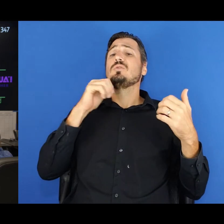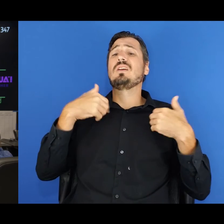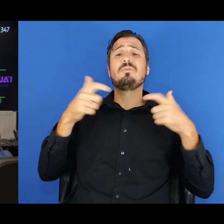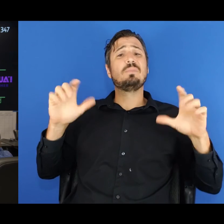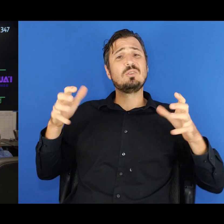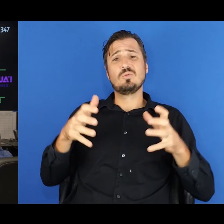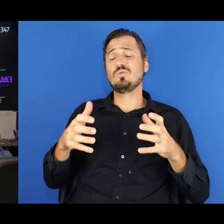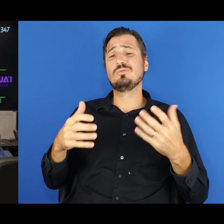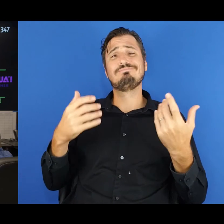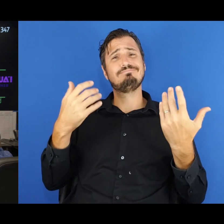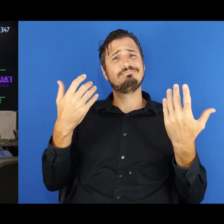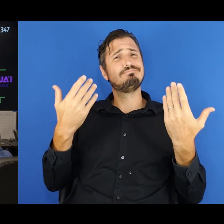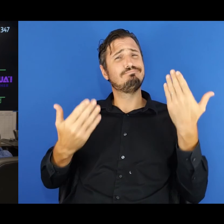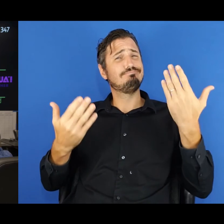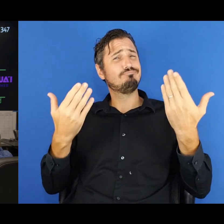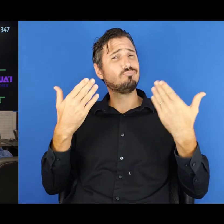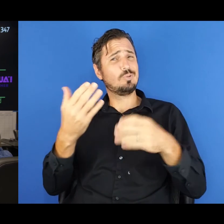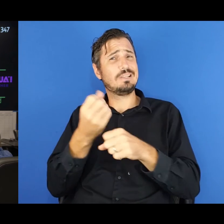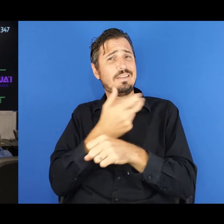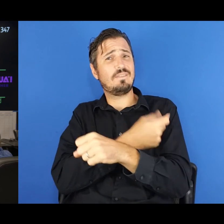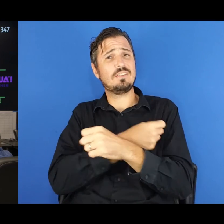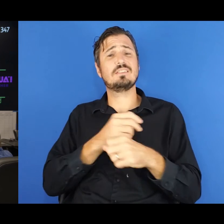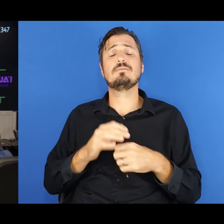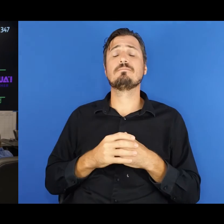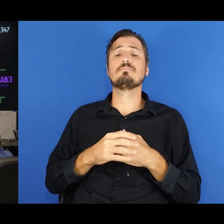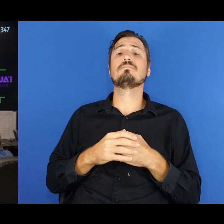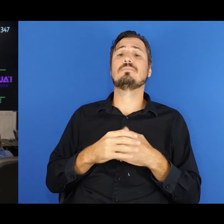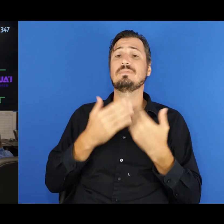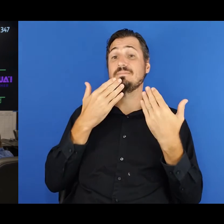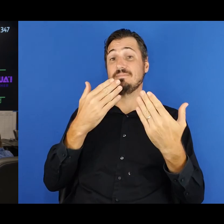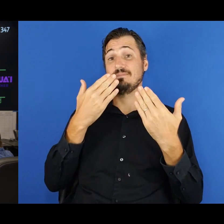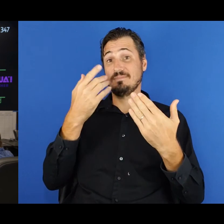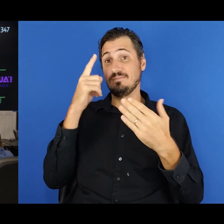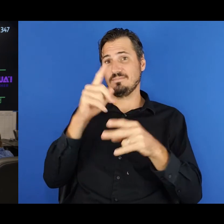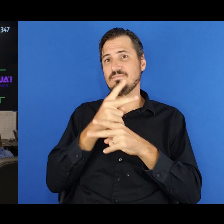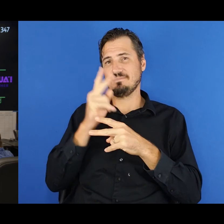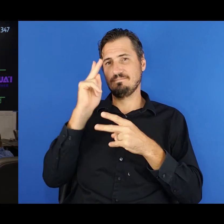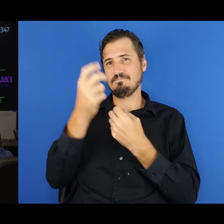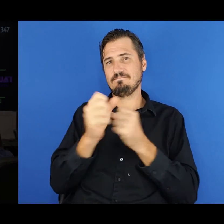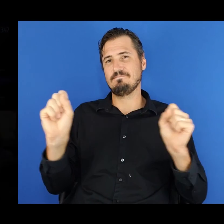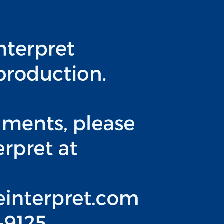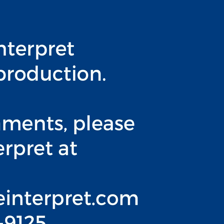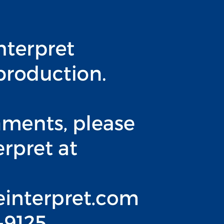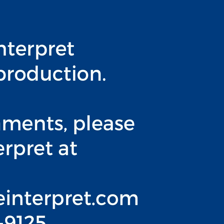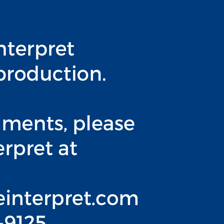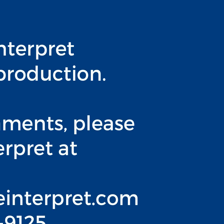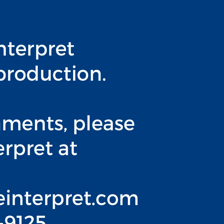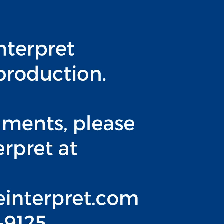course, consider getting a vaccine. Mahalo for helping to keep Kauai safe.